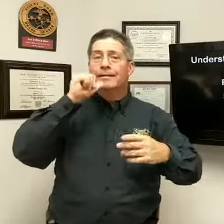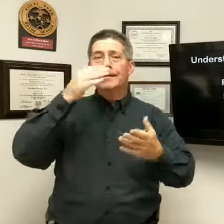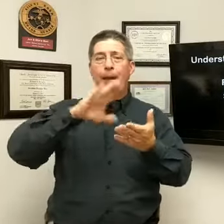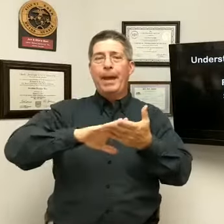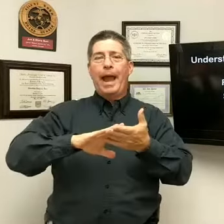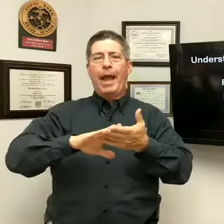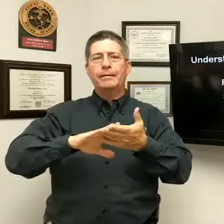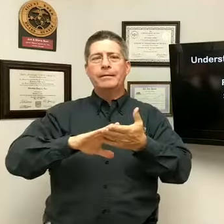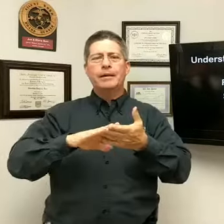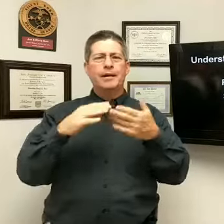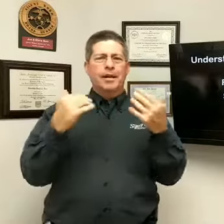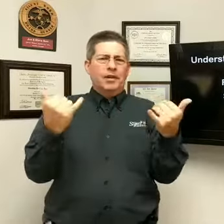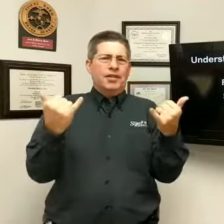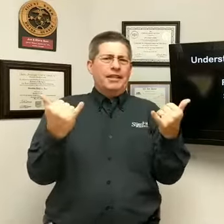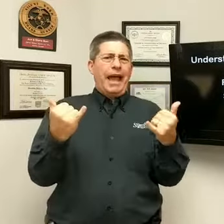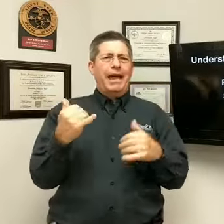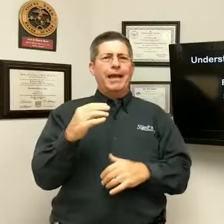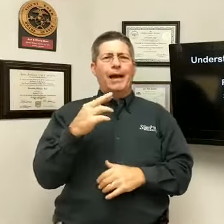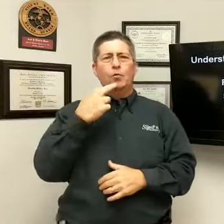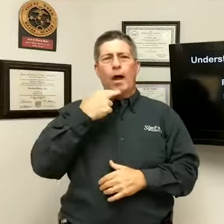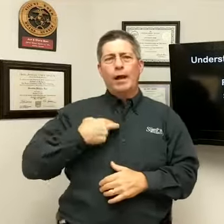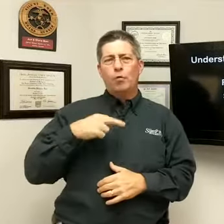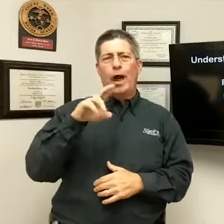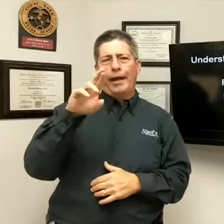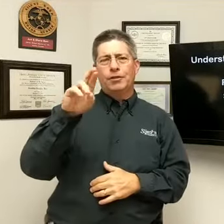not bad. Today, Ronnie Rice,